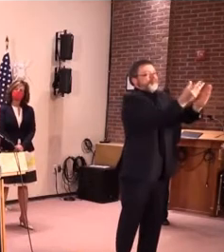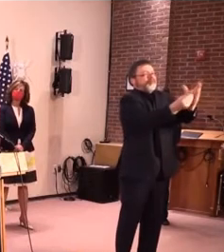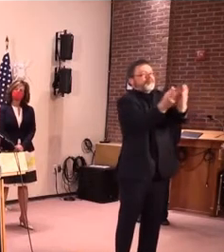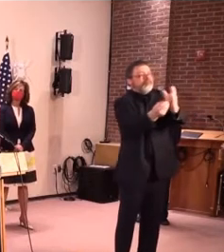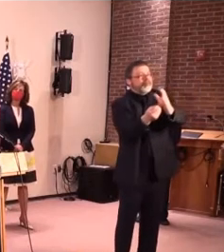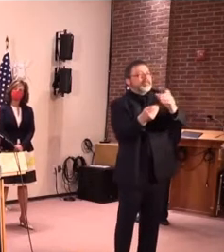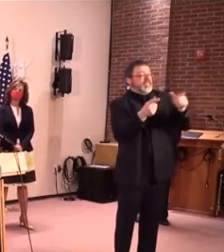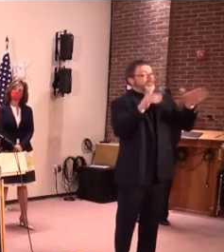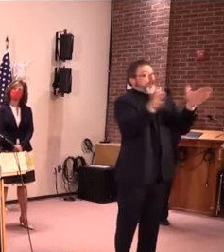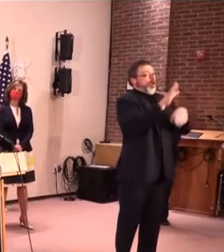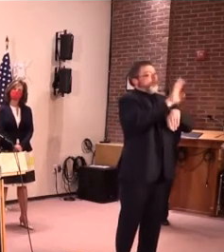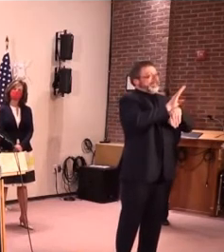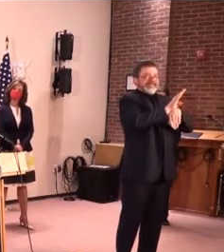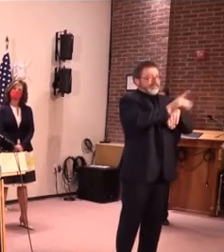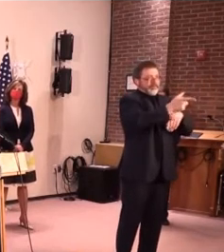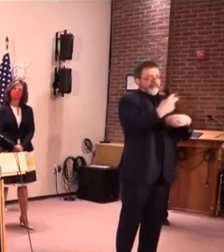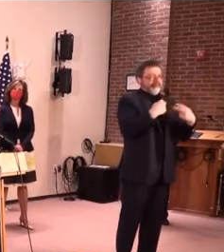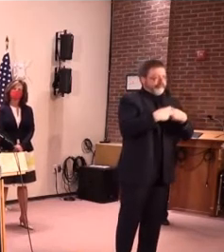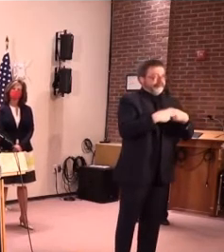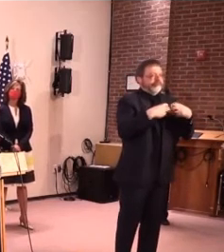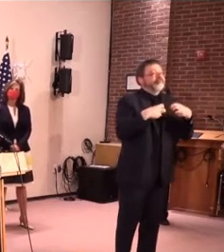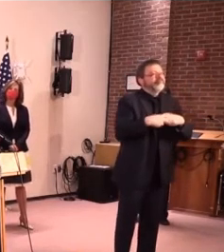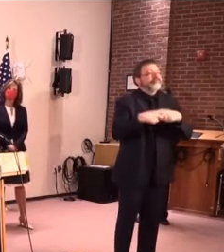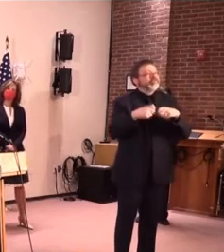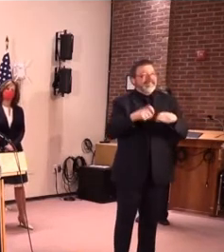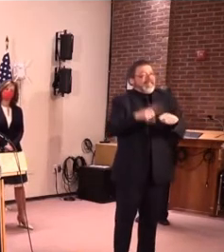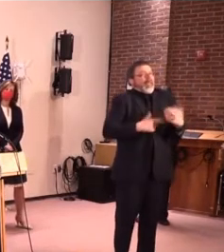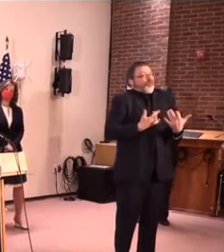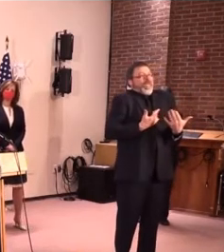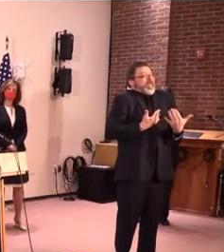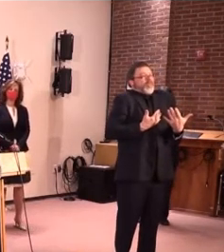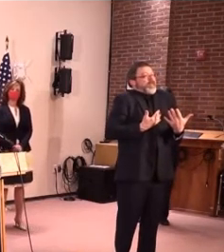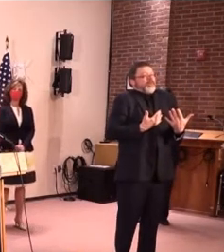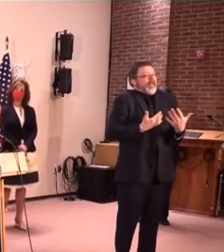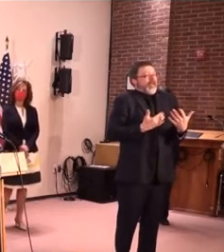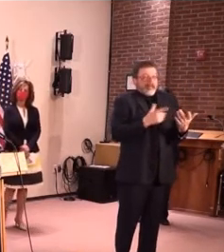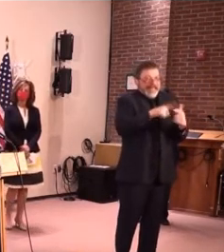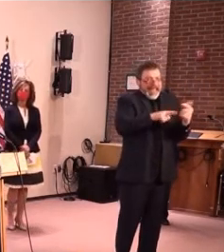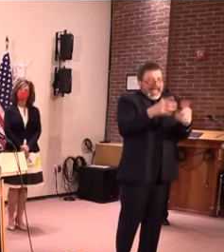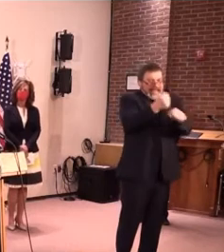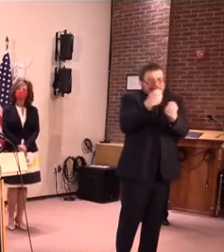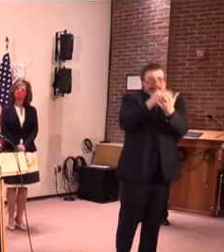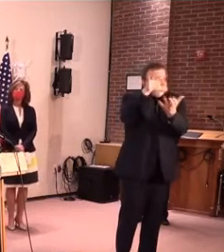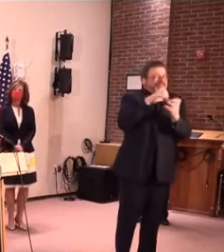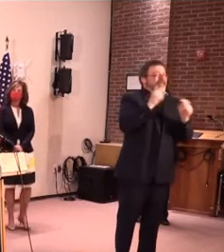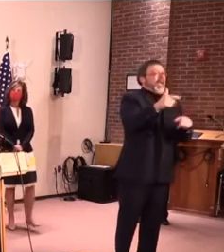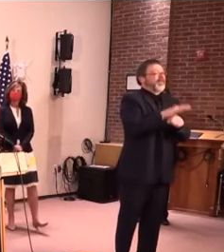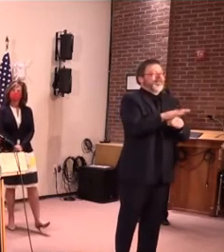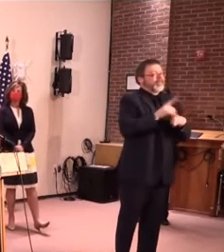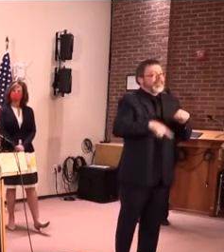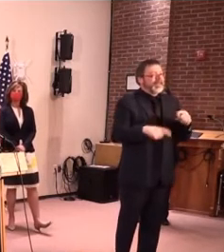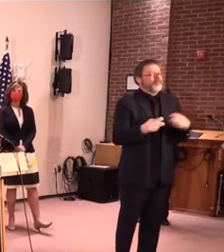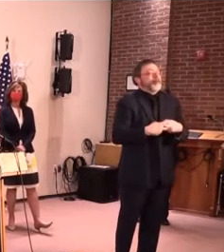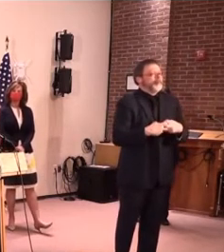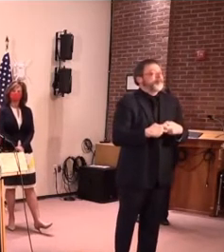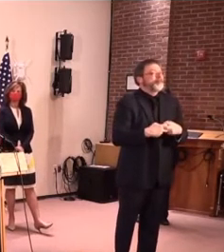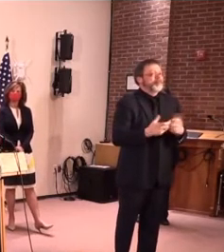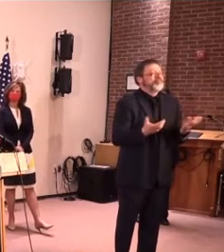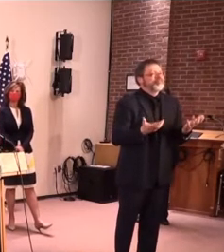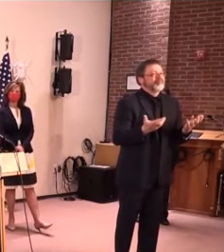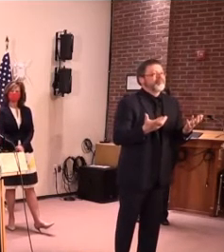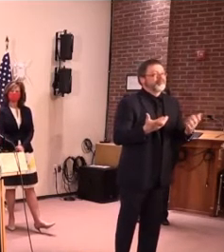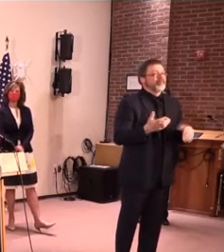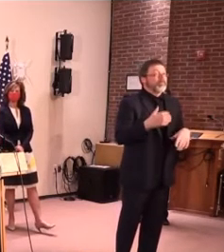to be sitting round two out, even though they desperately need financial assistance. But even with PPP reform,